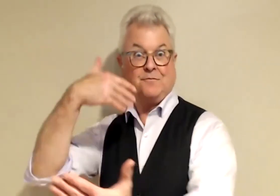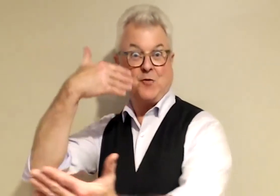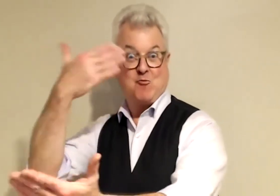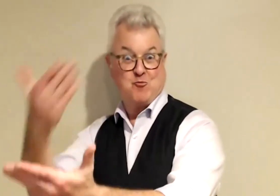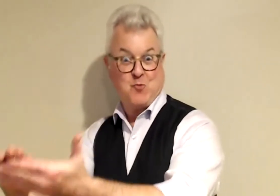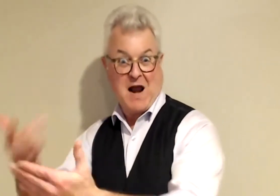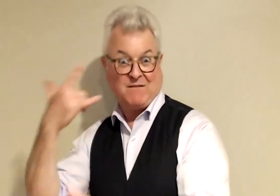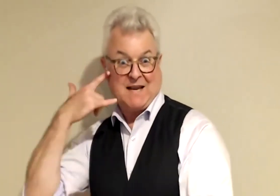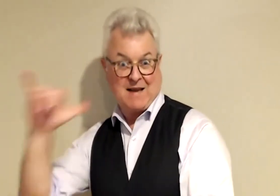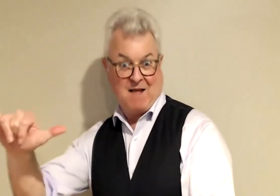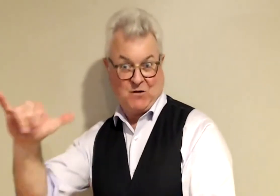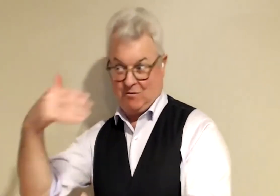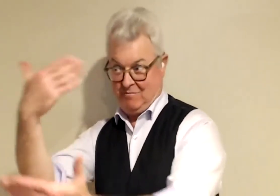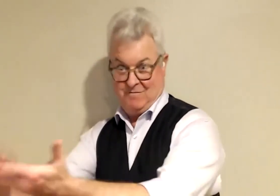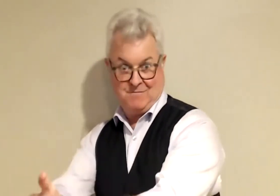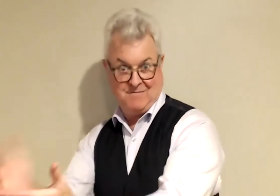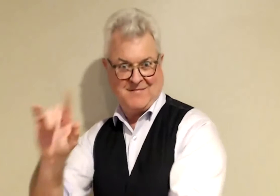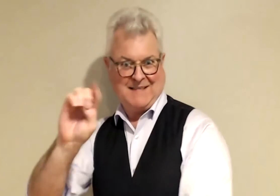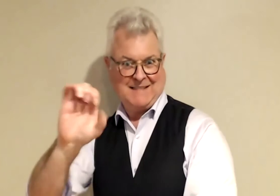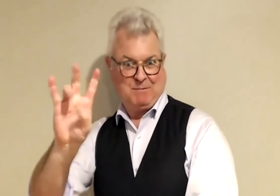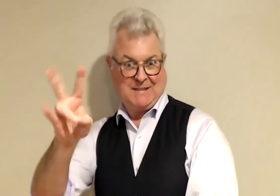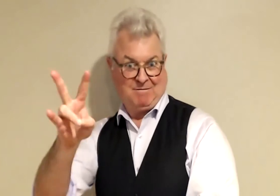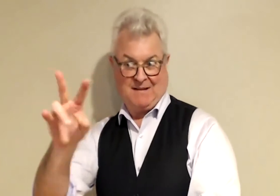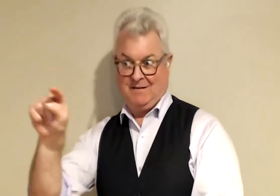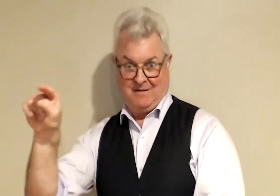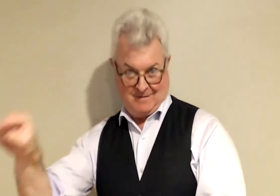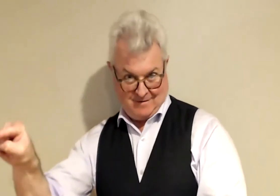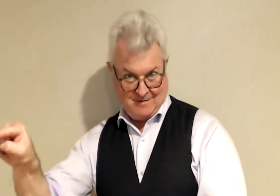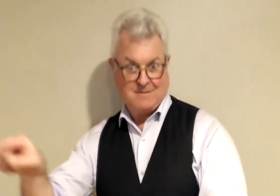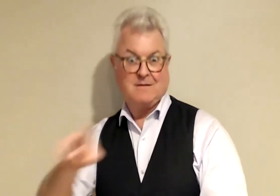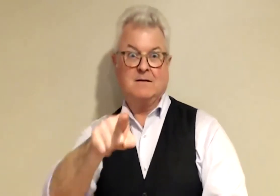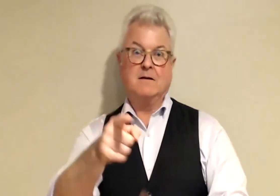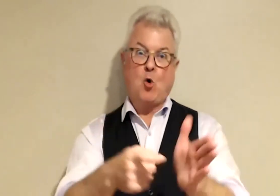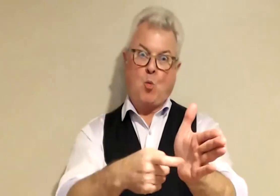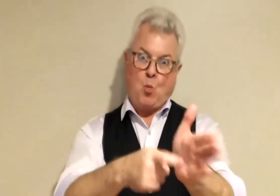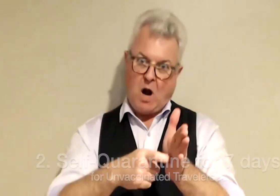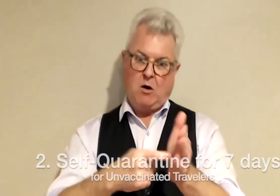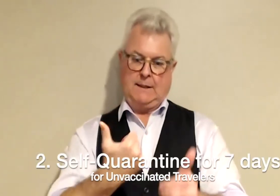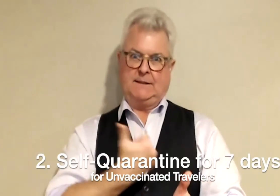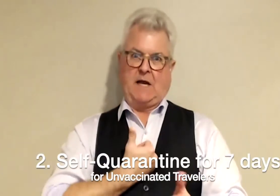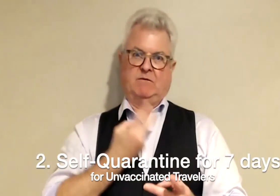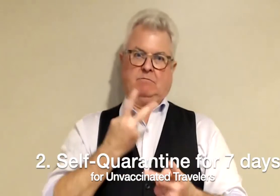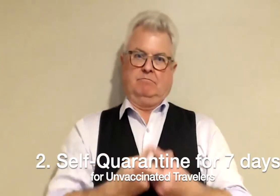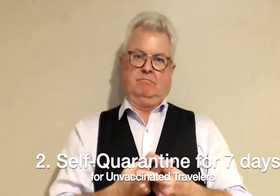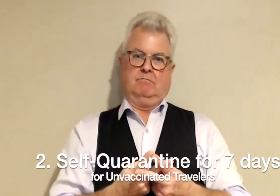So on the date of your departure and you arrive to your destination on December the 7th, you are required